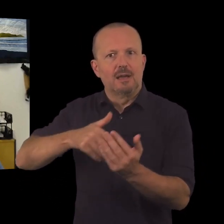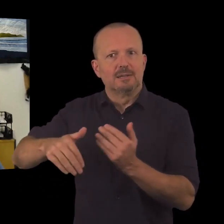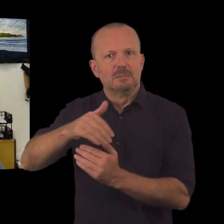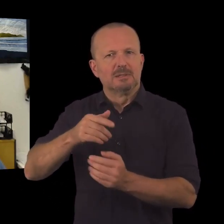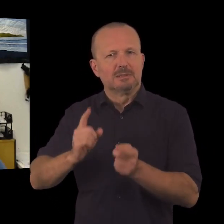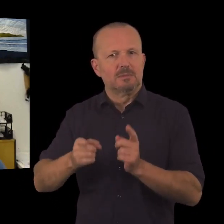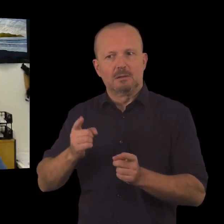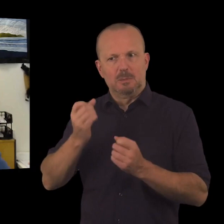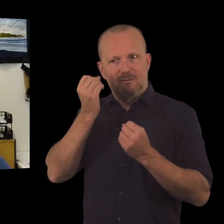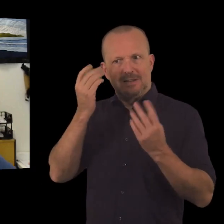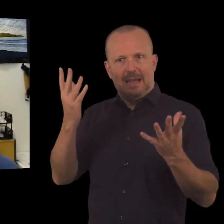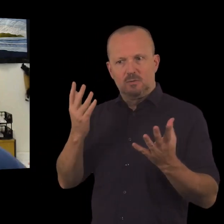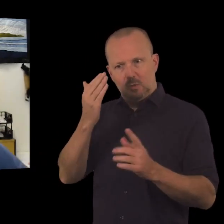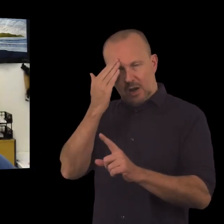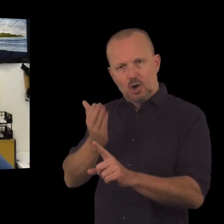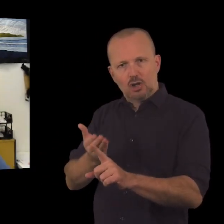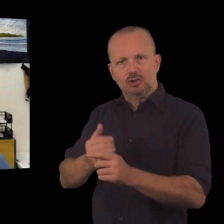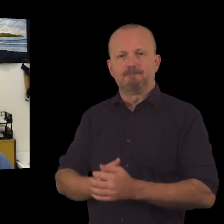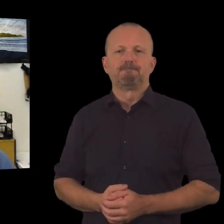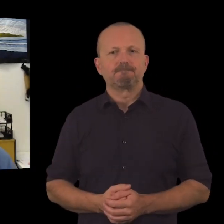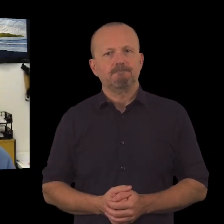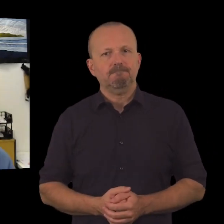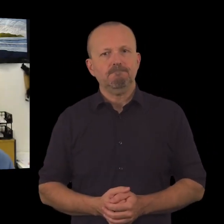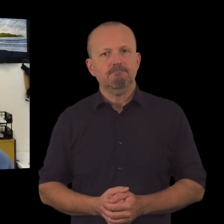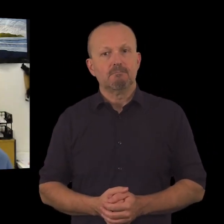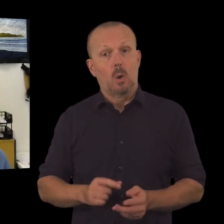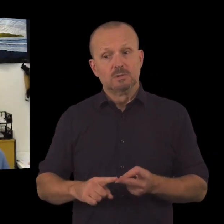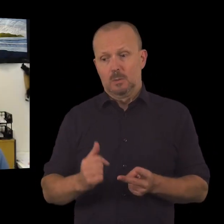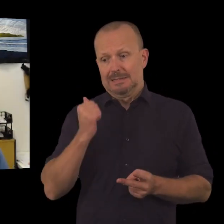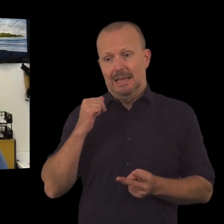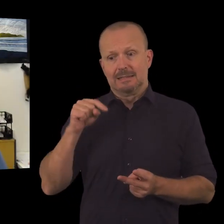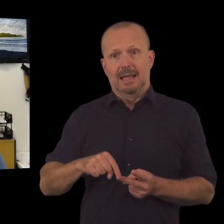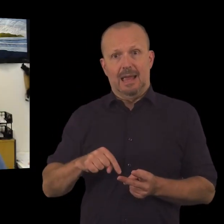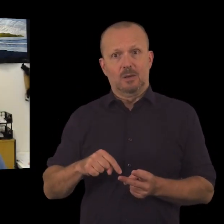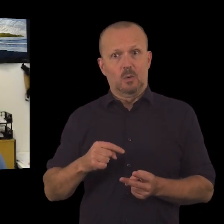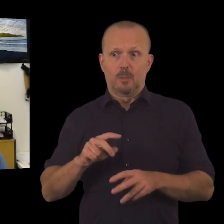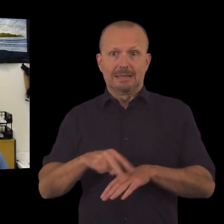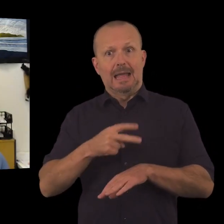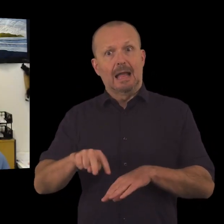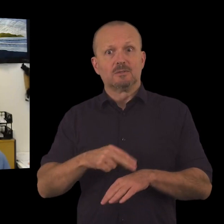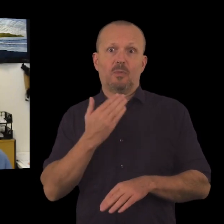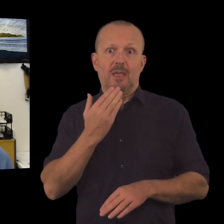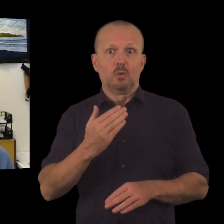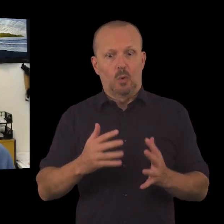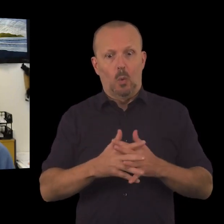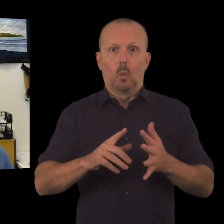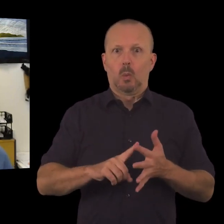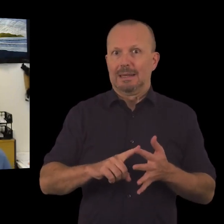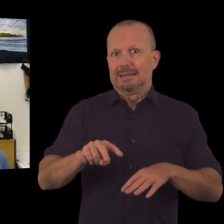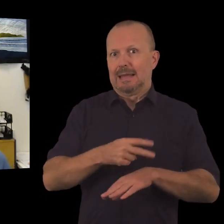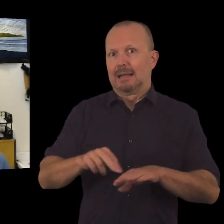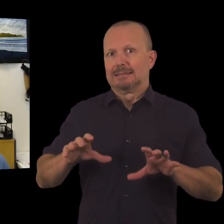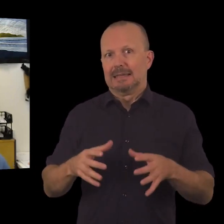Over the last 2 days, we've got to stop and dance. So thank you, We Dance and Job Dance team. You heard us breathing and stretching and letting